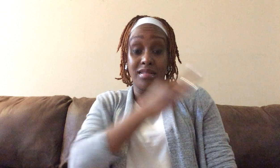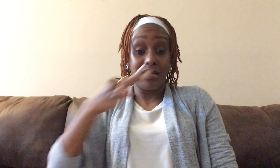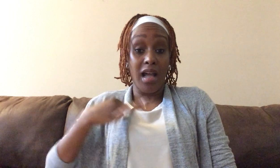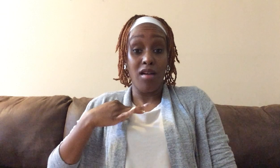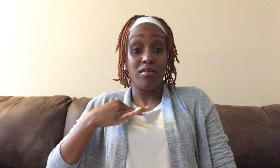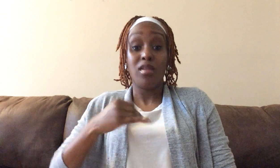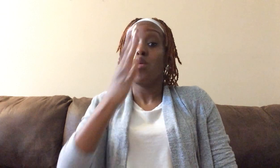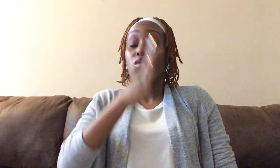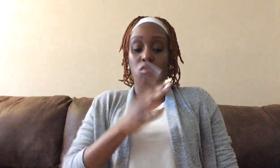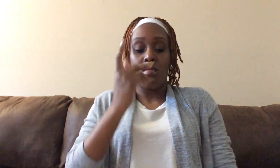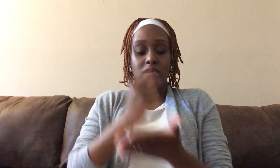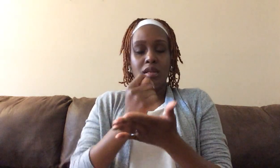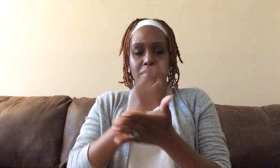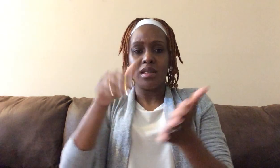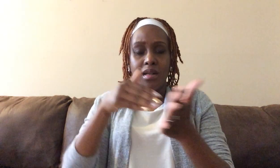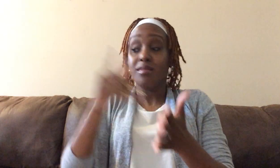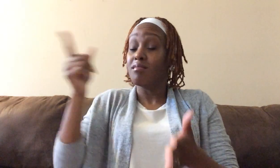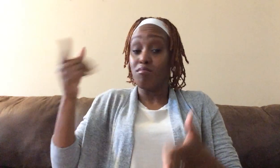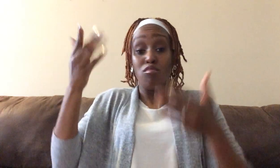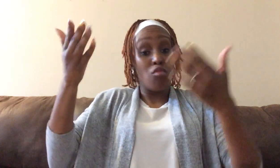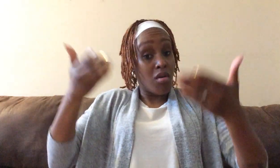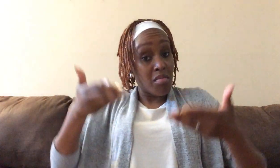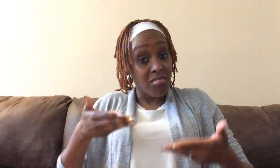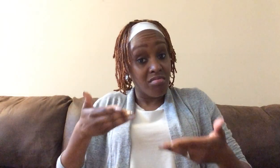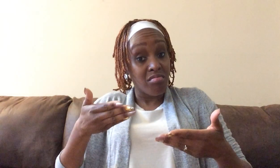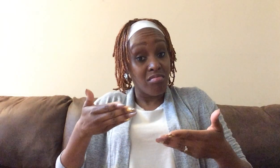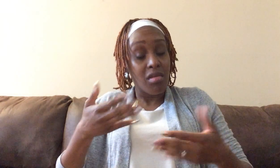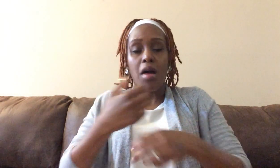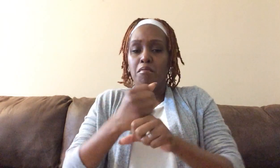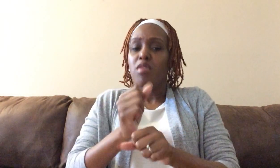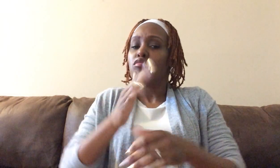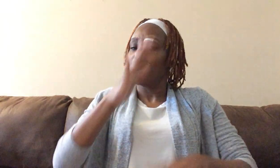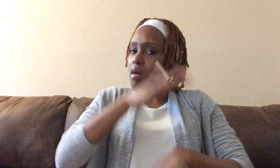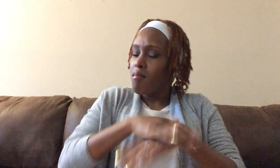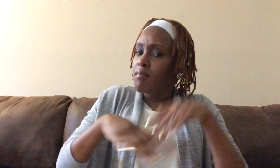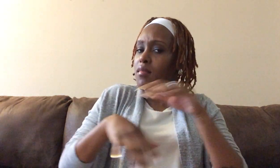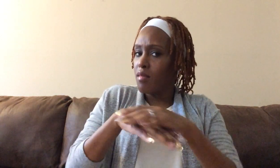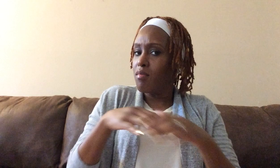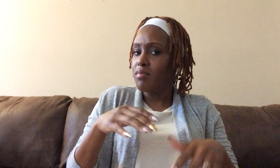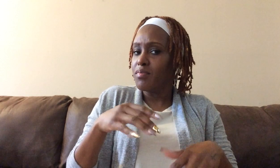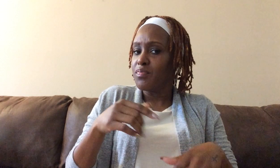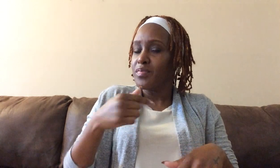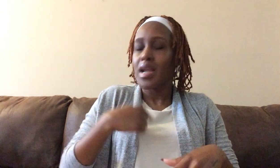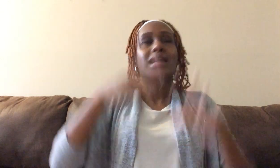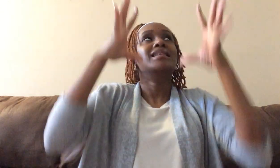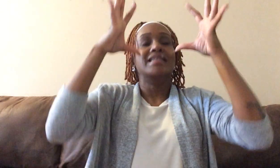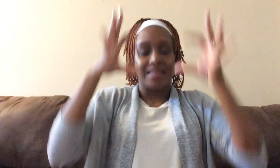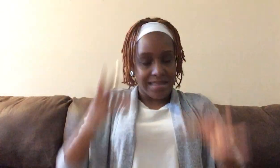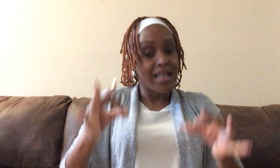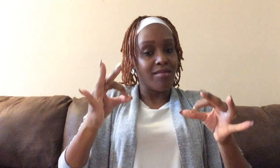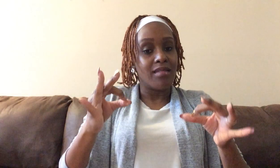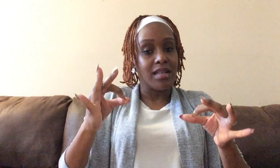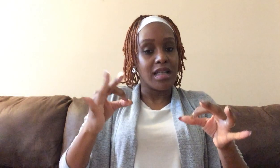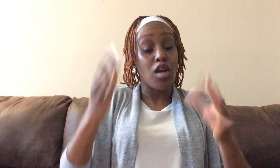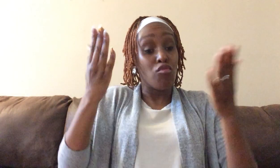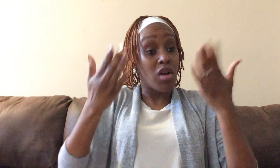Center. They are welcoming, and they make you feel comfortable. I would definitely recommend them for any of your